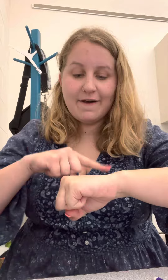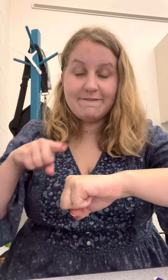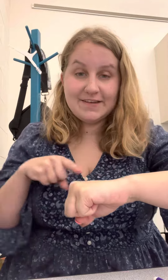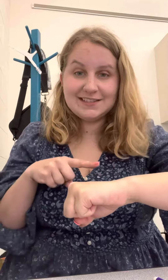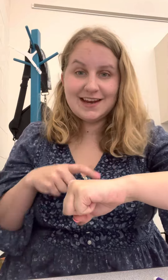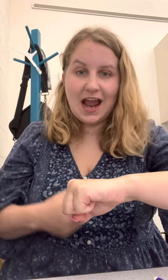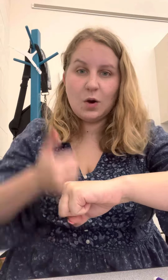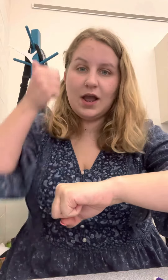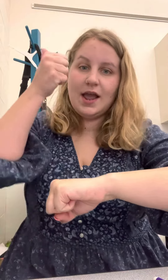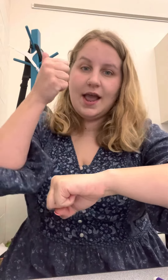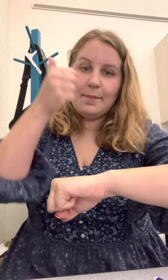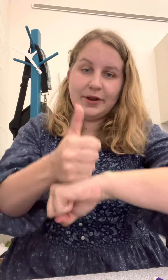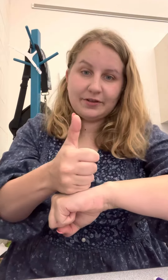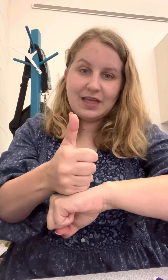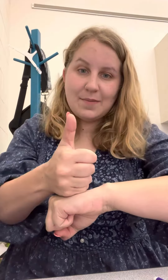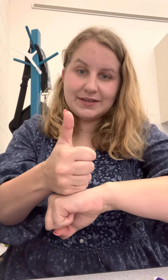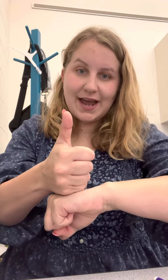are you ready? Ready. And then to say set, you're going to put a fist out and put your thumb on top.